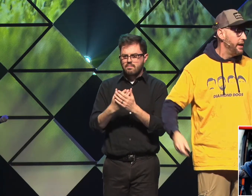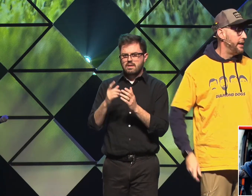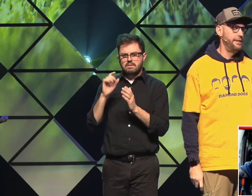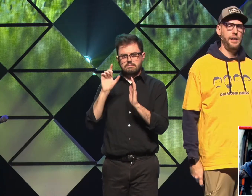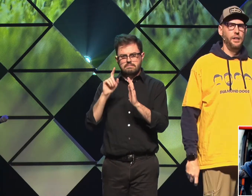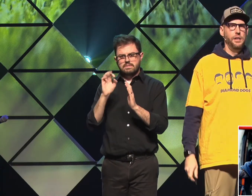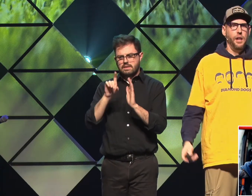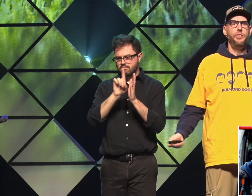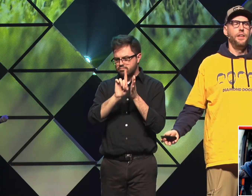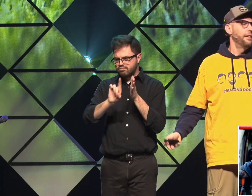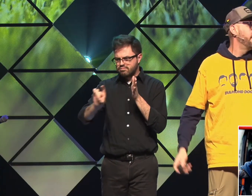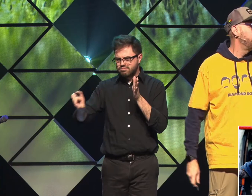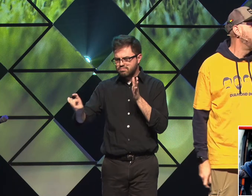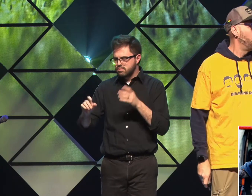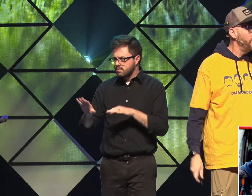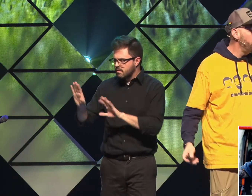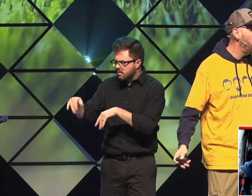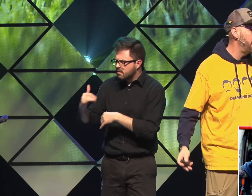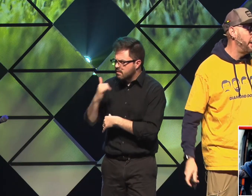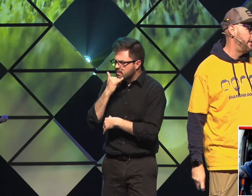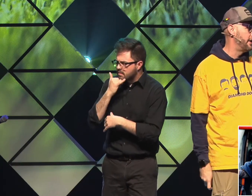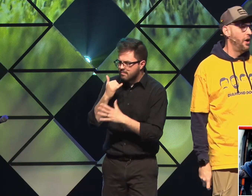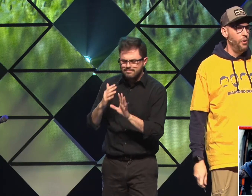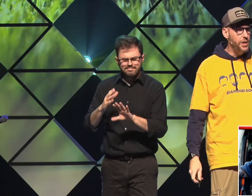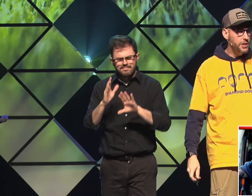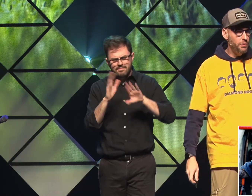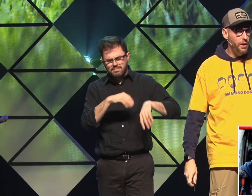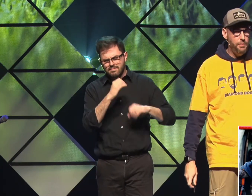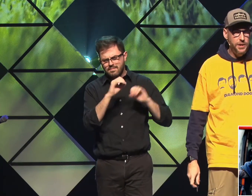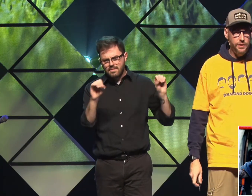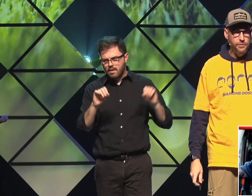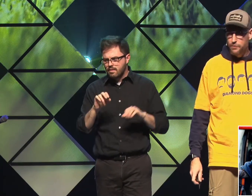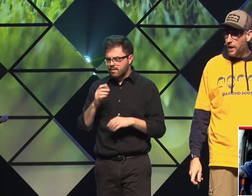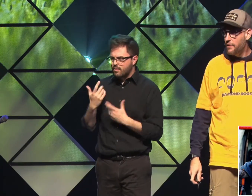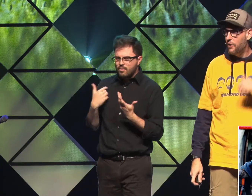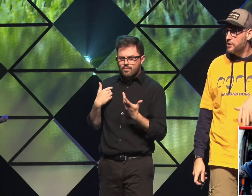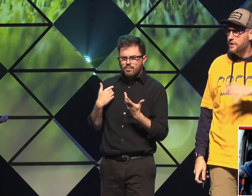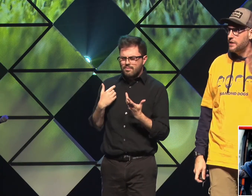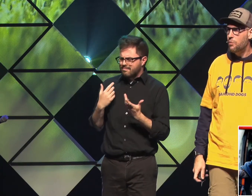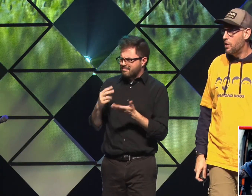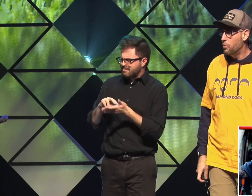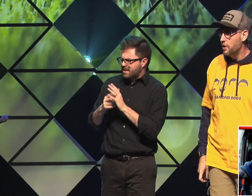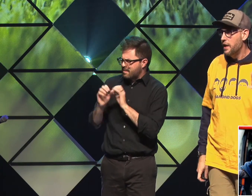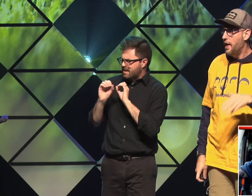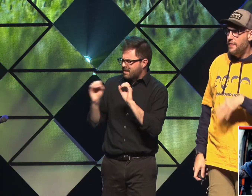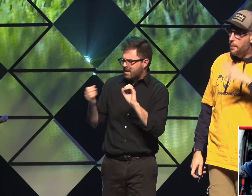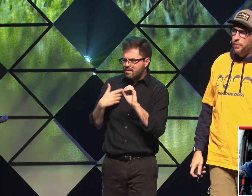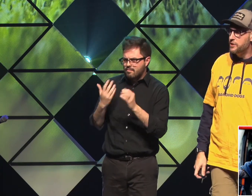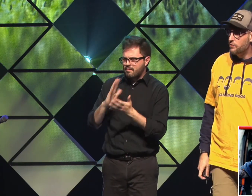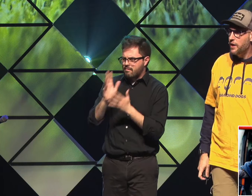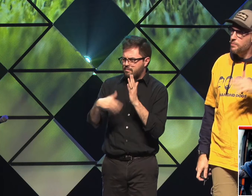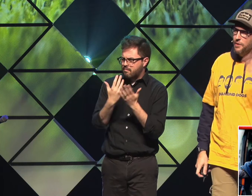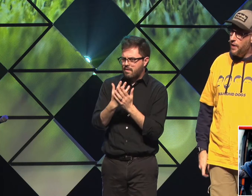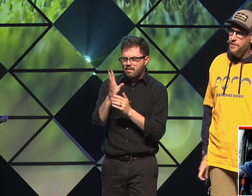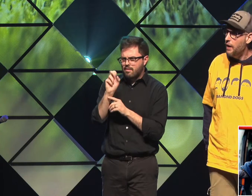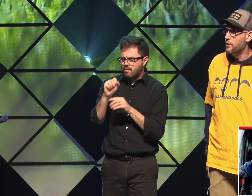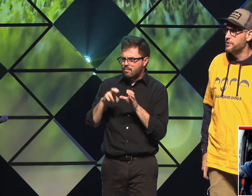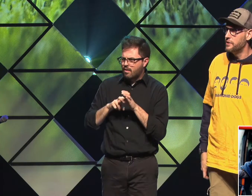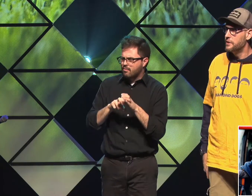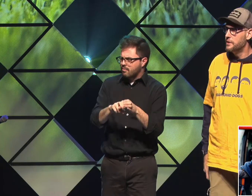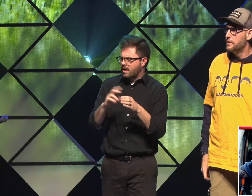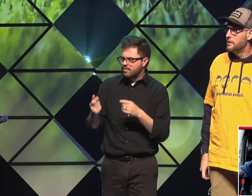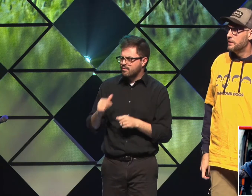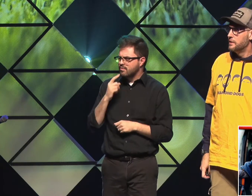wrong?" And he's like, "Nothing." He's like, "What are you talking about, nothing? We just were on a bus ride for 5 hours. You didn't say one word. That breaks a record by 5